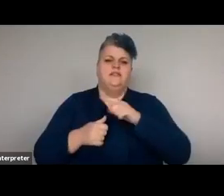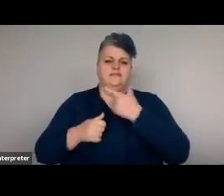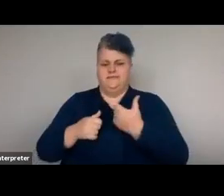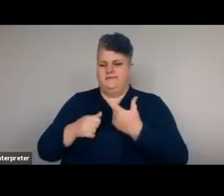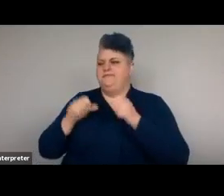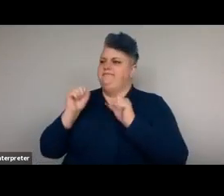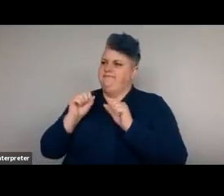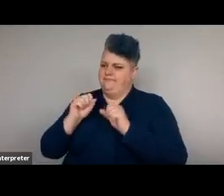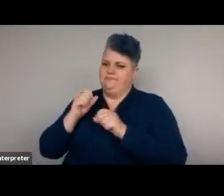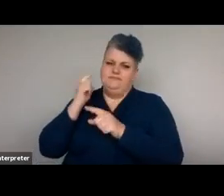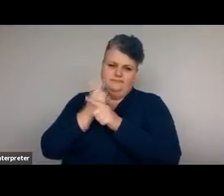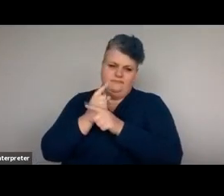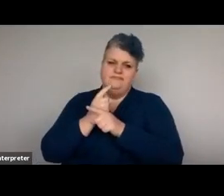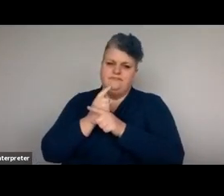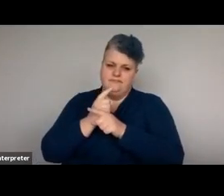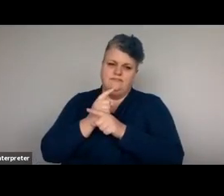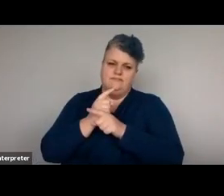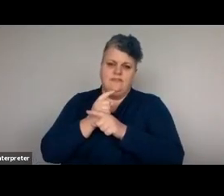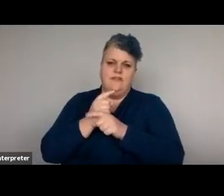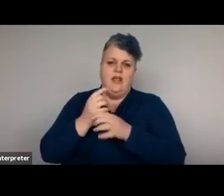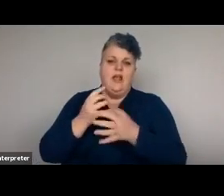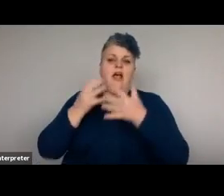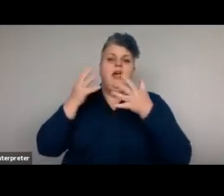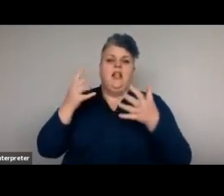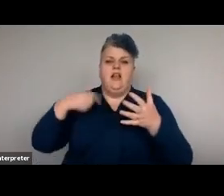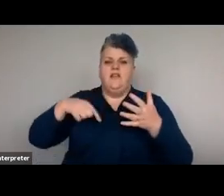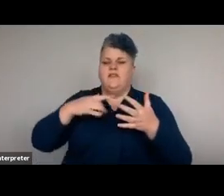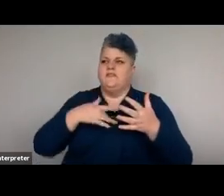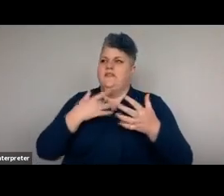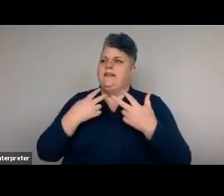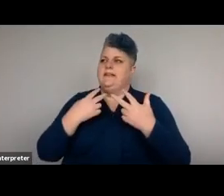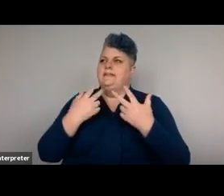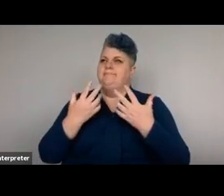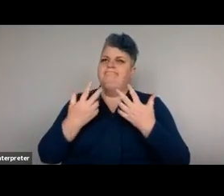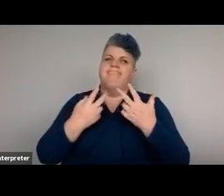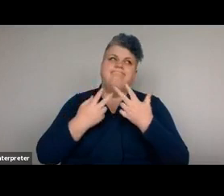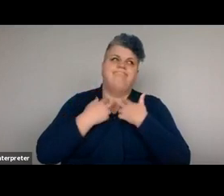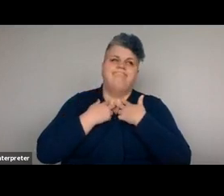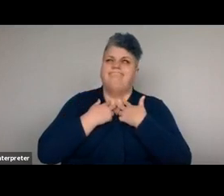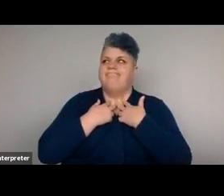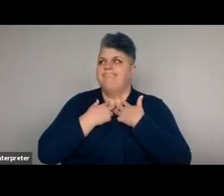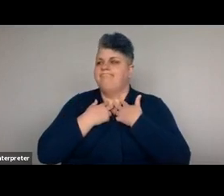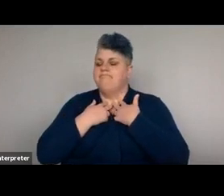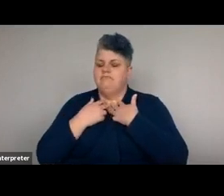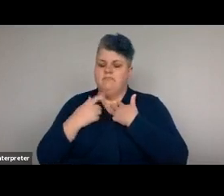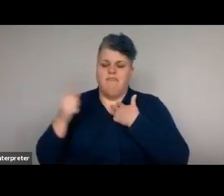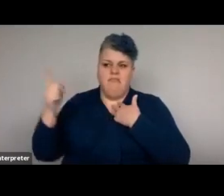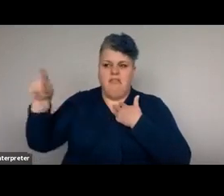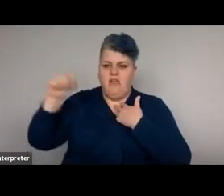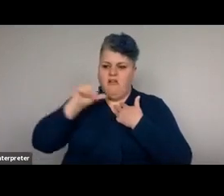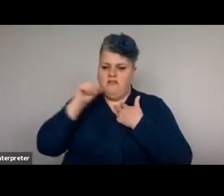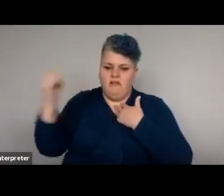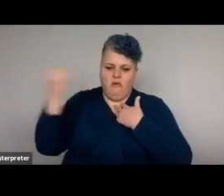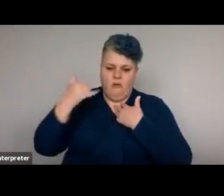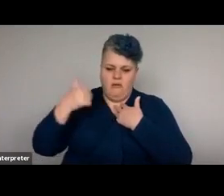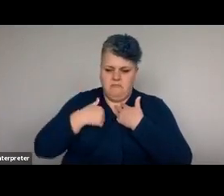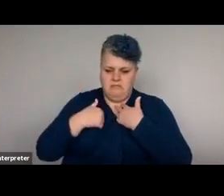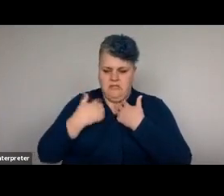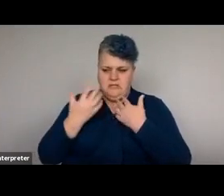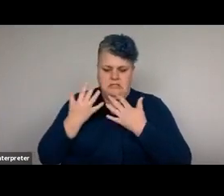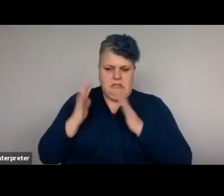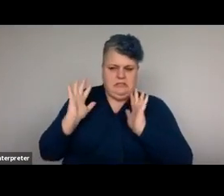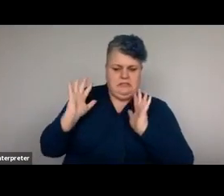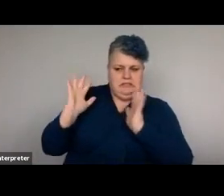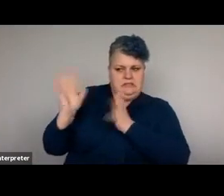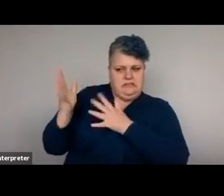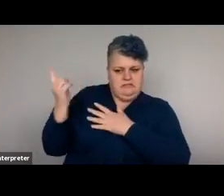a lot of us fall into this trap where we think that if someone isn't reaching out to us, then they don't really want to talk